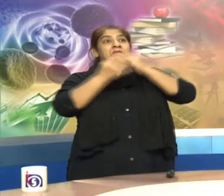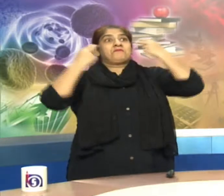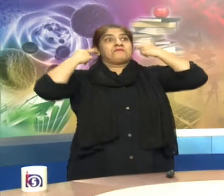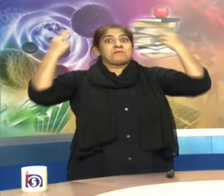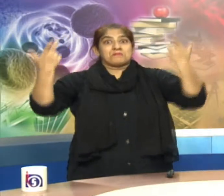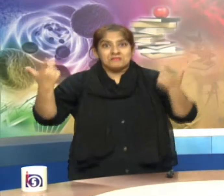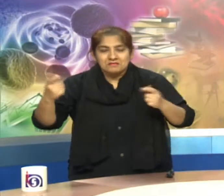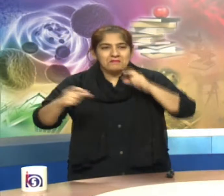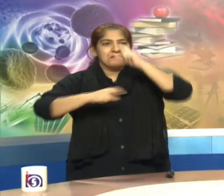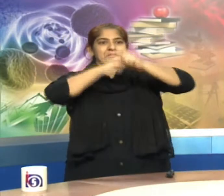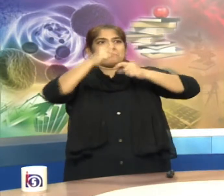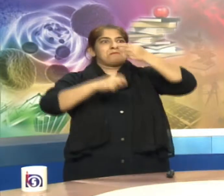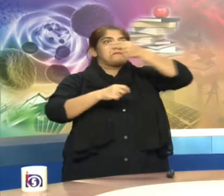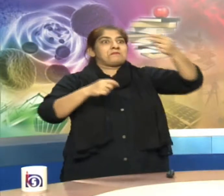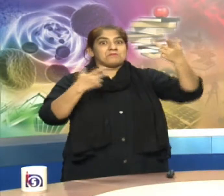salesmanship, publicity.